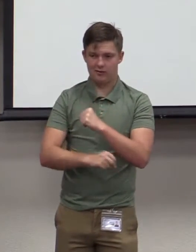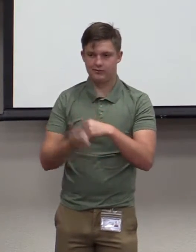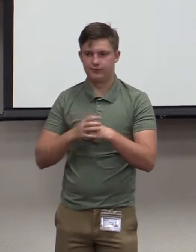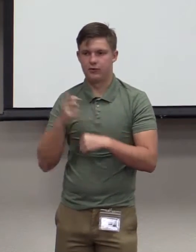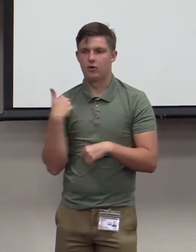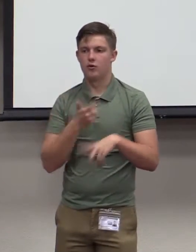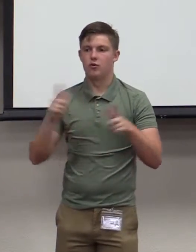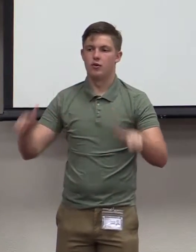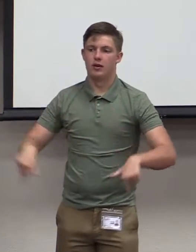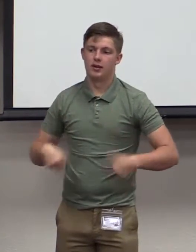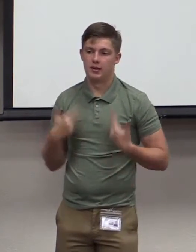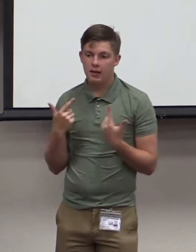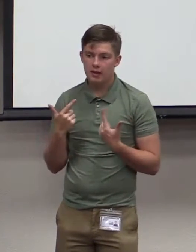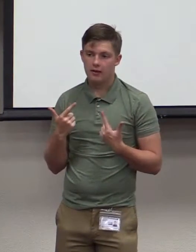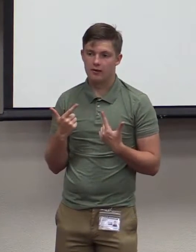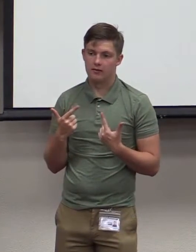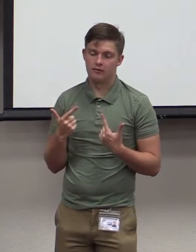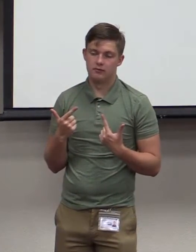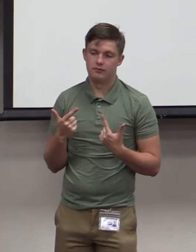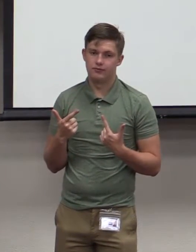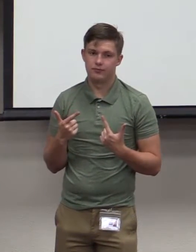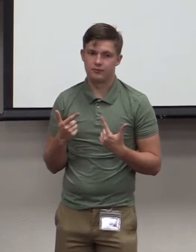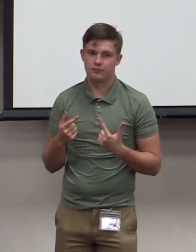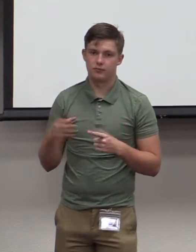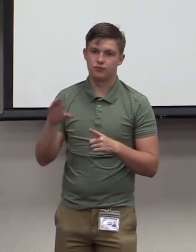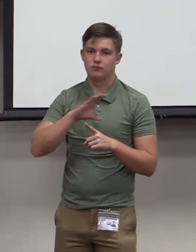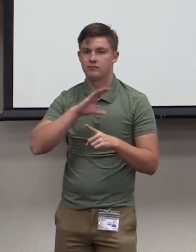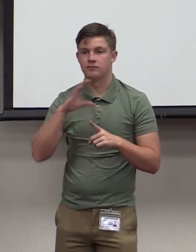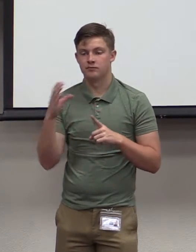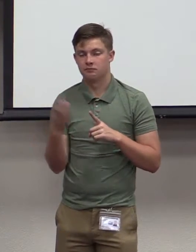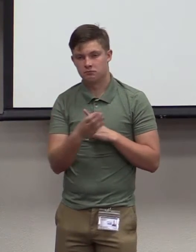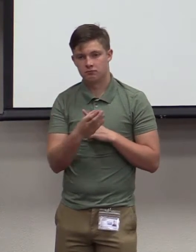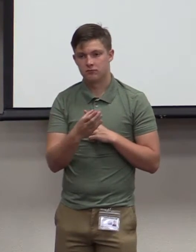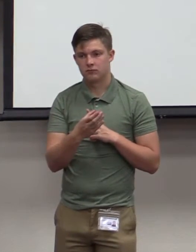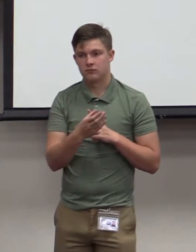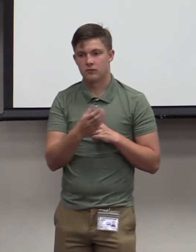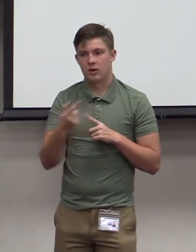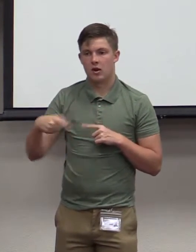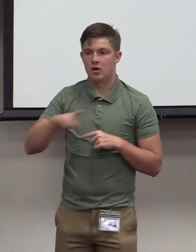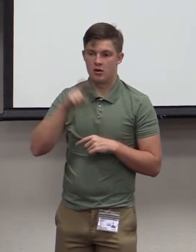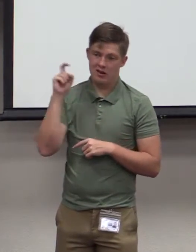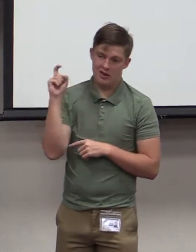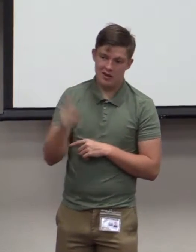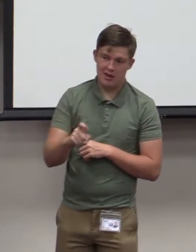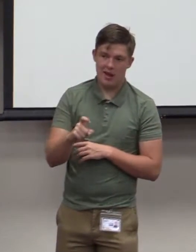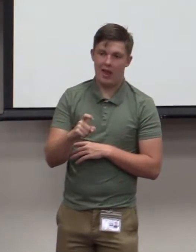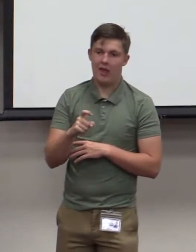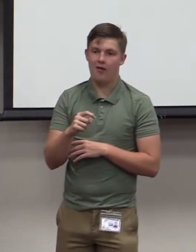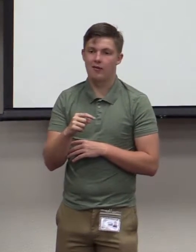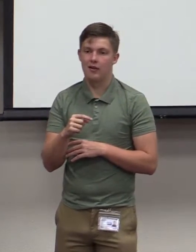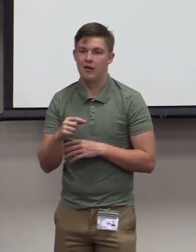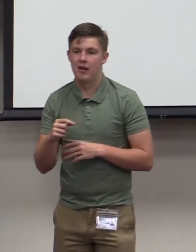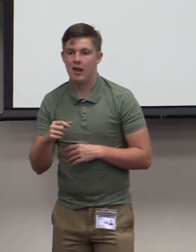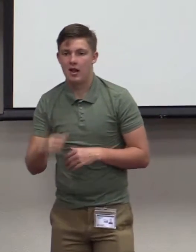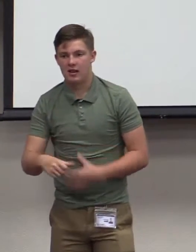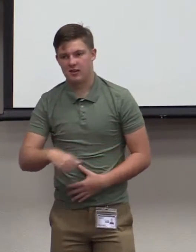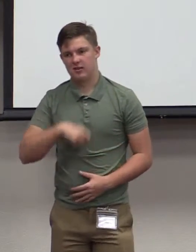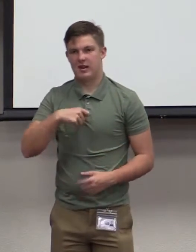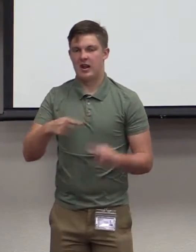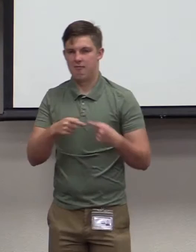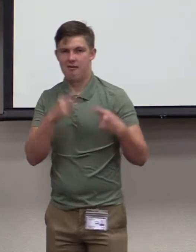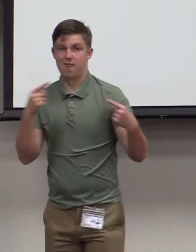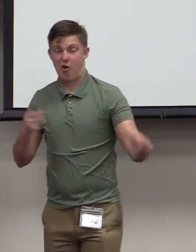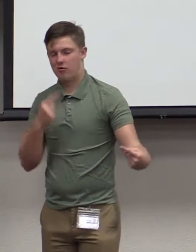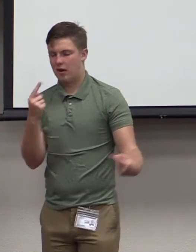We live in a society that you have to take your stand and be opposed to something.